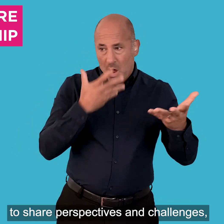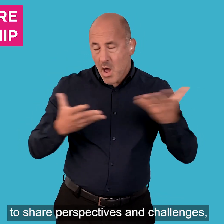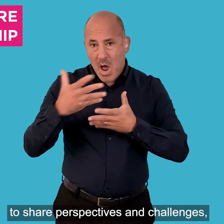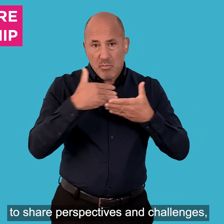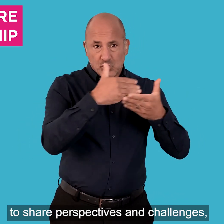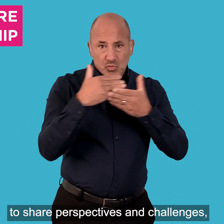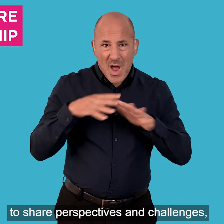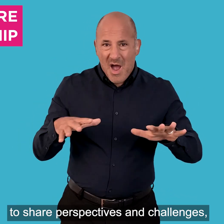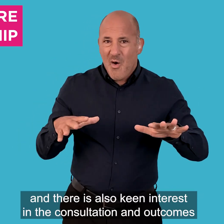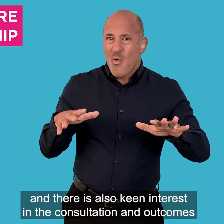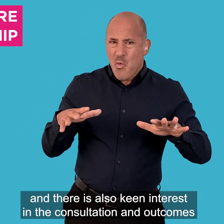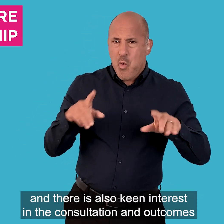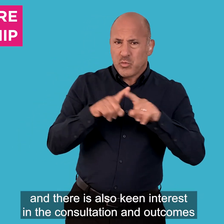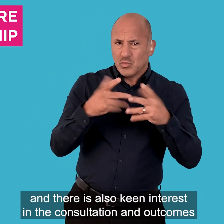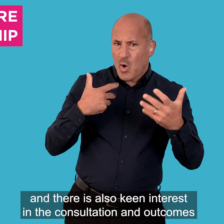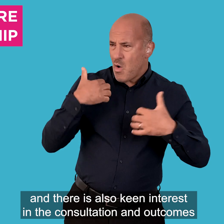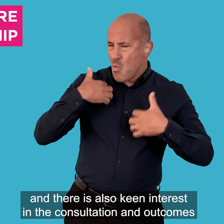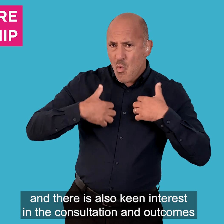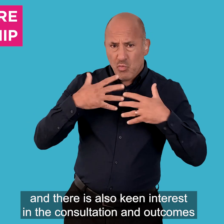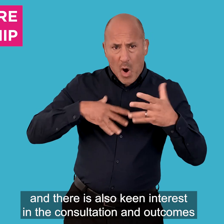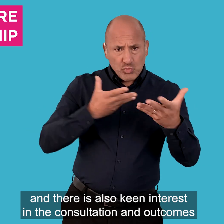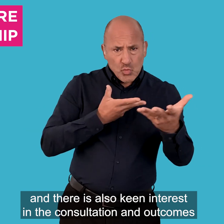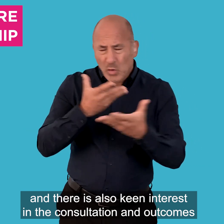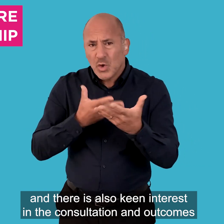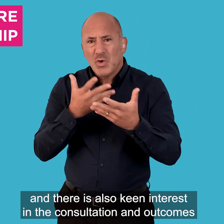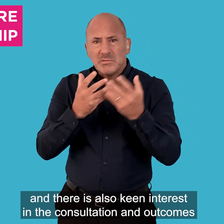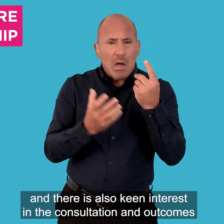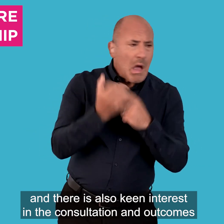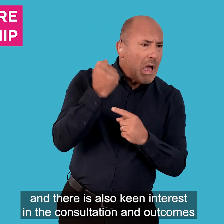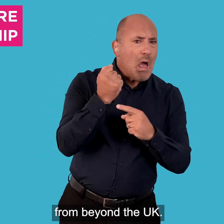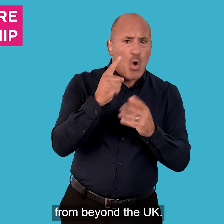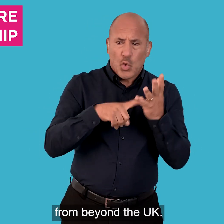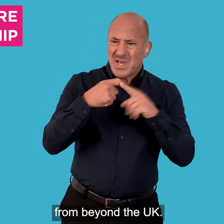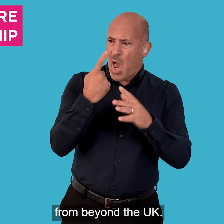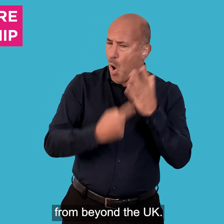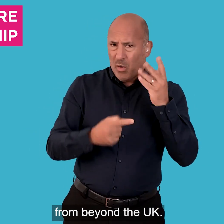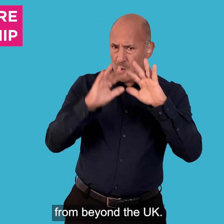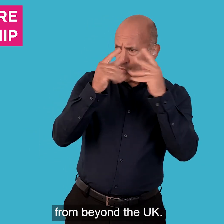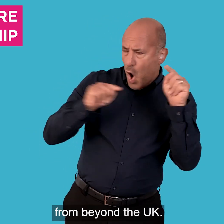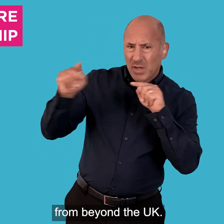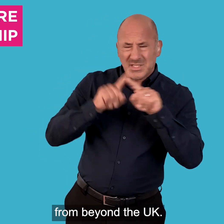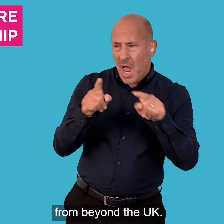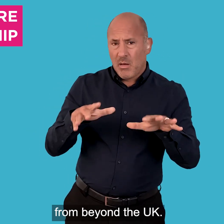and challenges. And there is also keen interest in the consultation and outcomes from beyond the